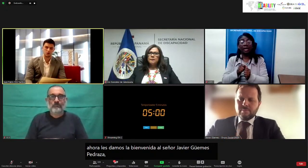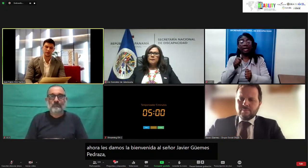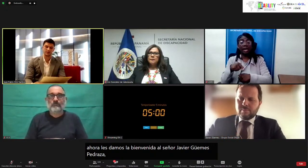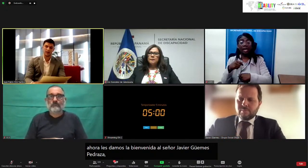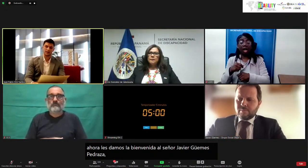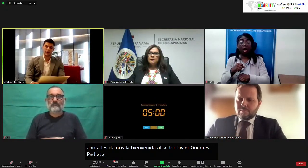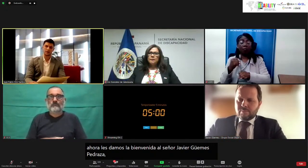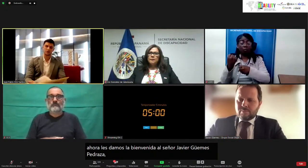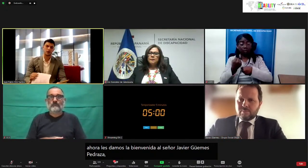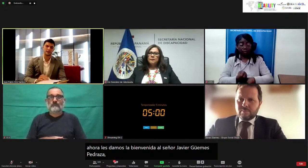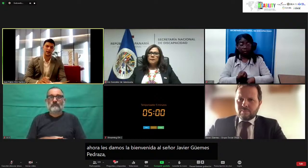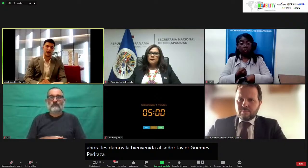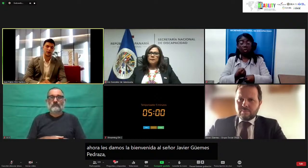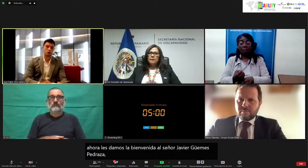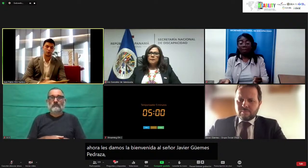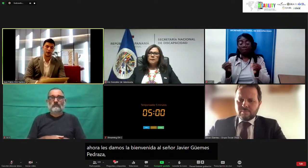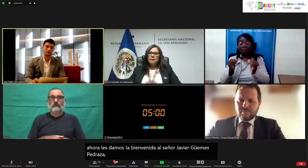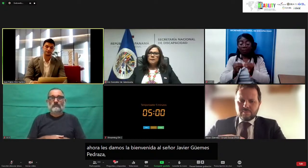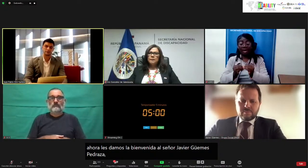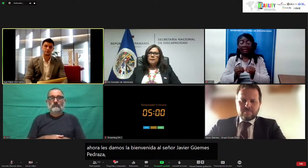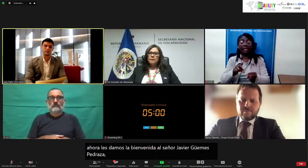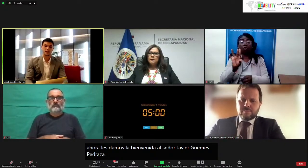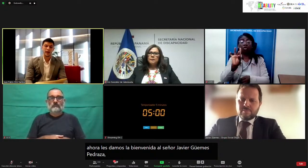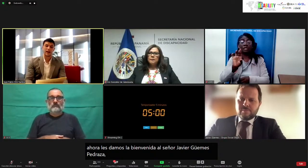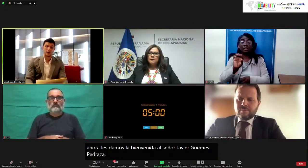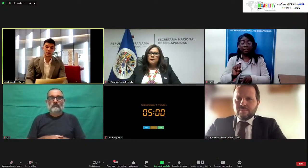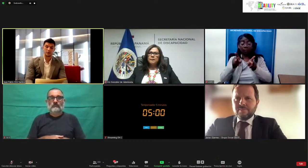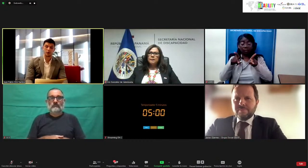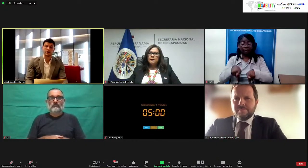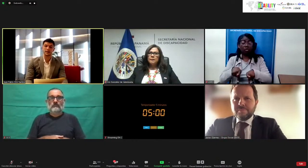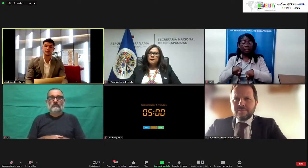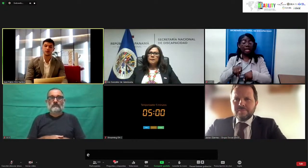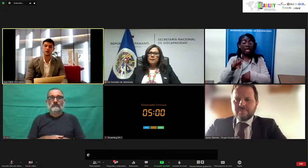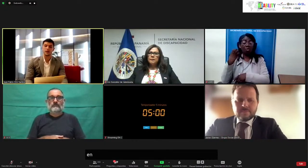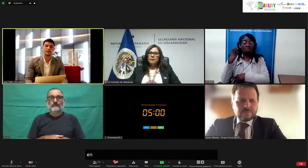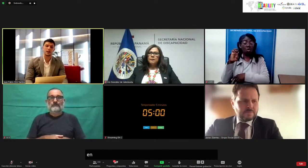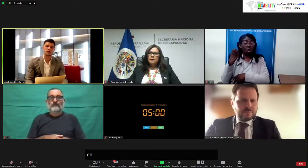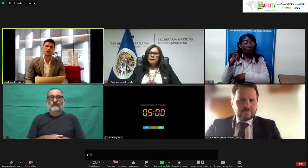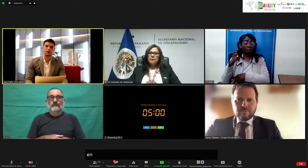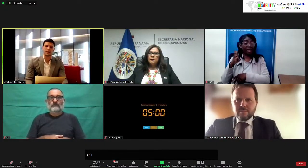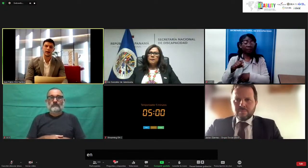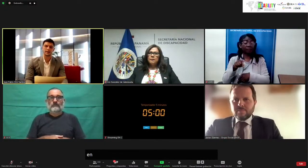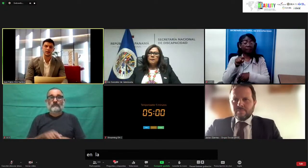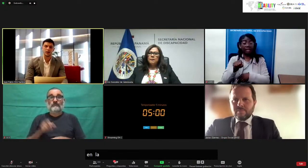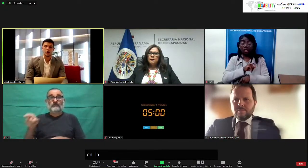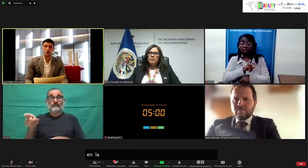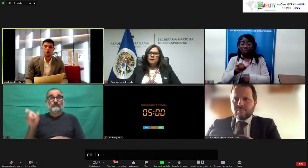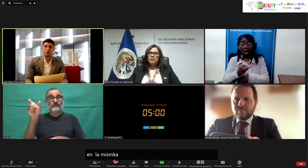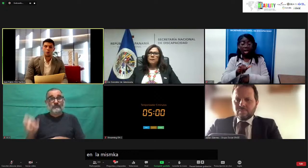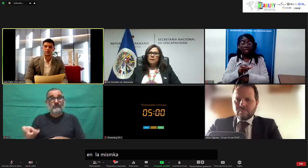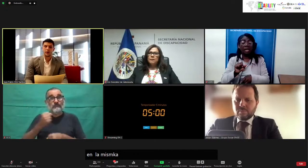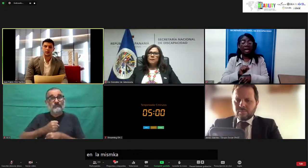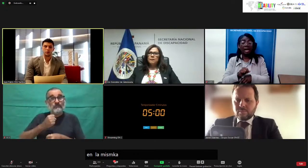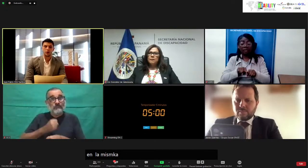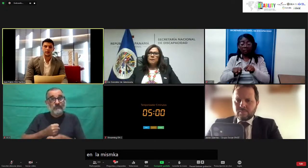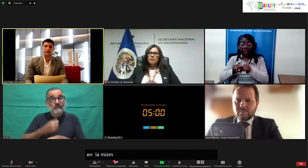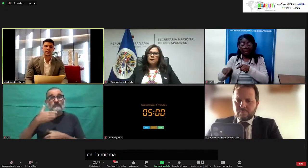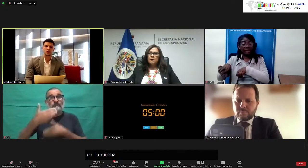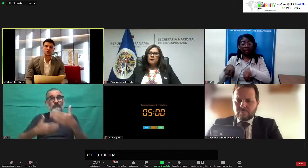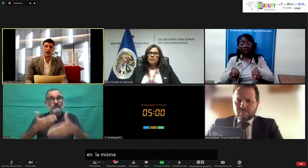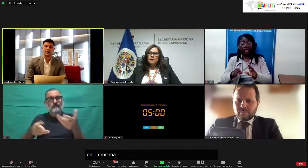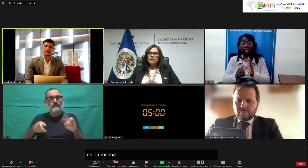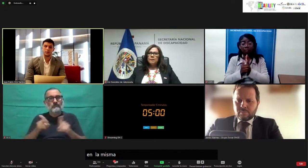director of the form of forum on disabilities in the same organization he